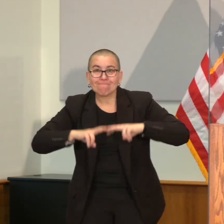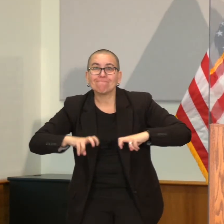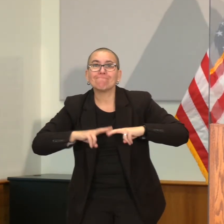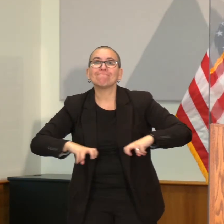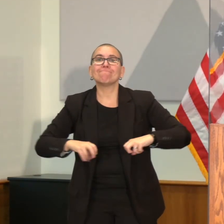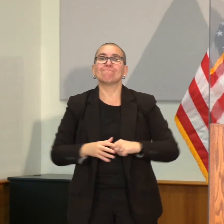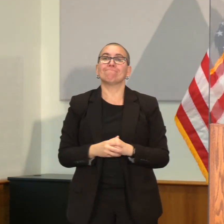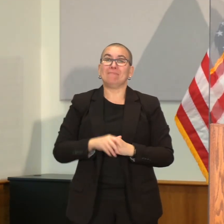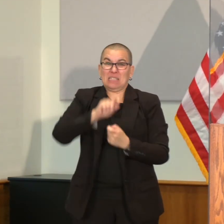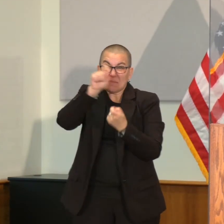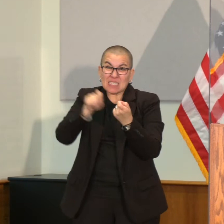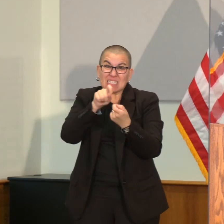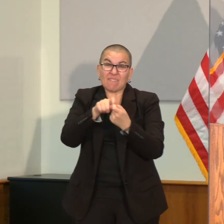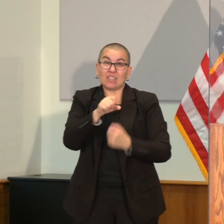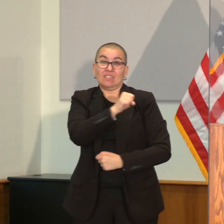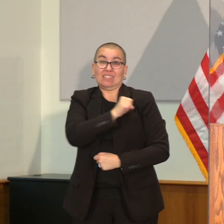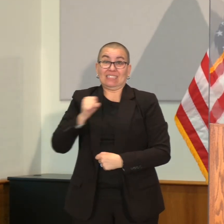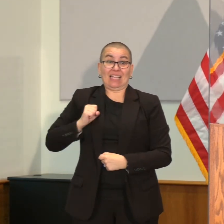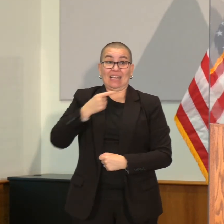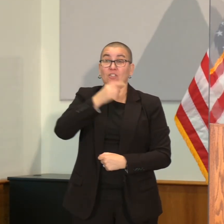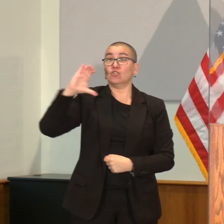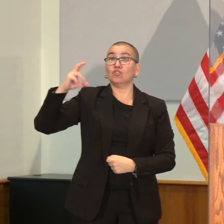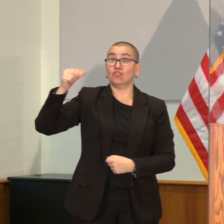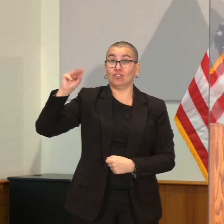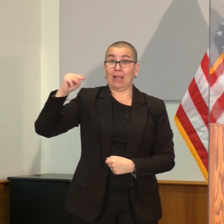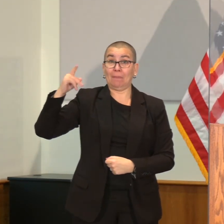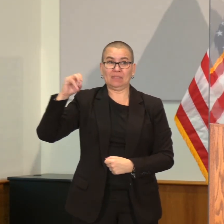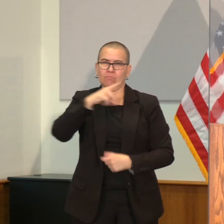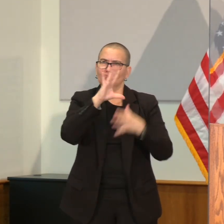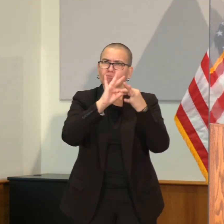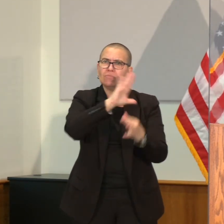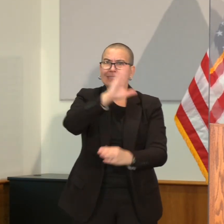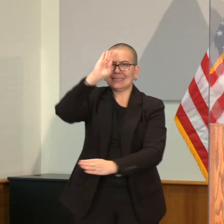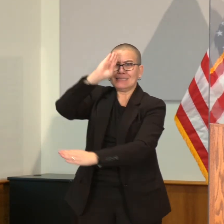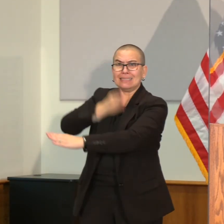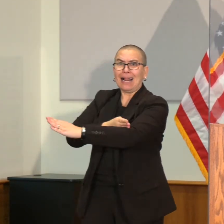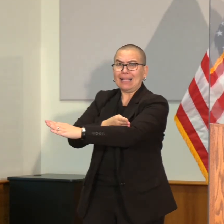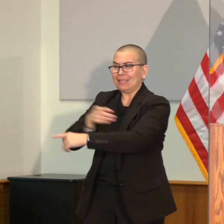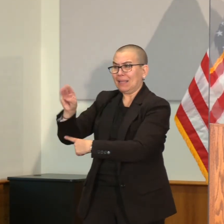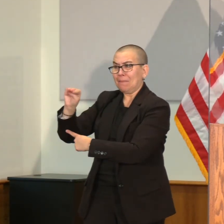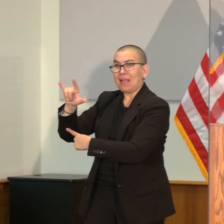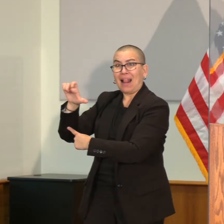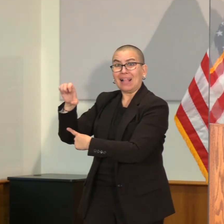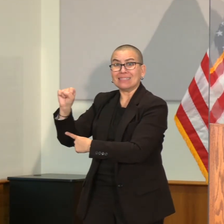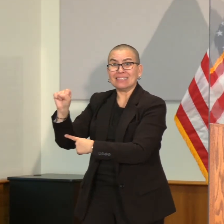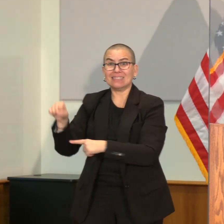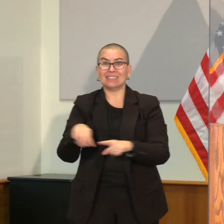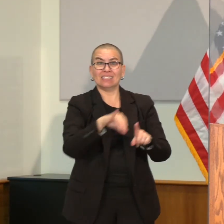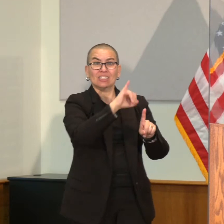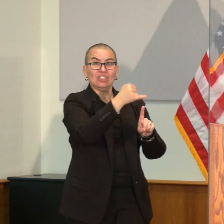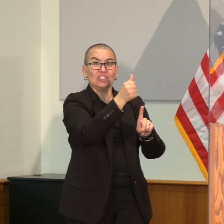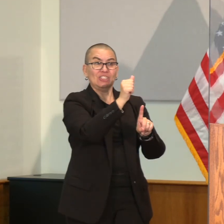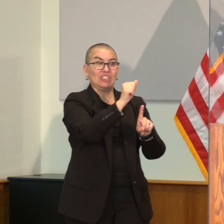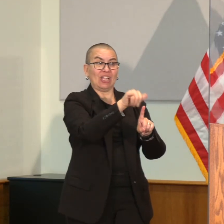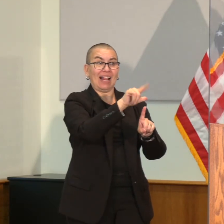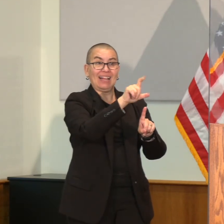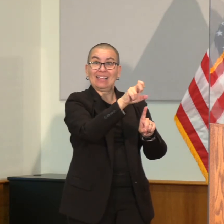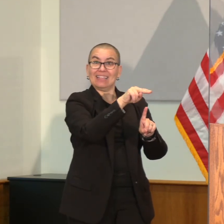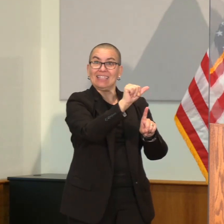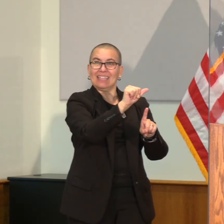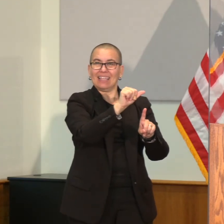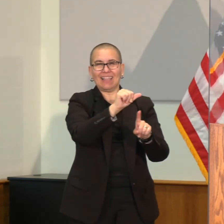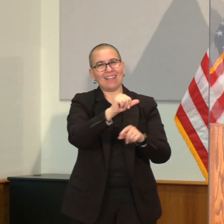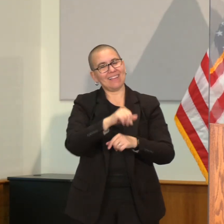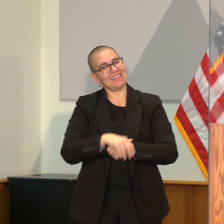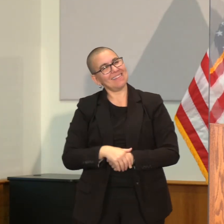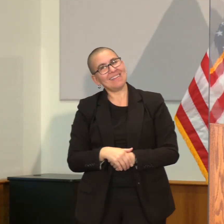talking about Miles and Jalen. I remember once, and I believe it was a Dalai Lama quote, said, "Imagine how different the world would be if you saw every